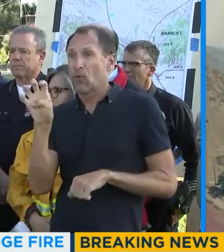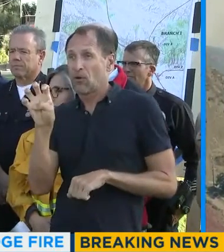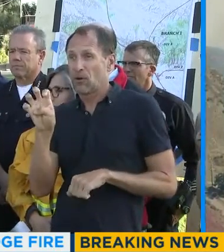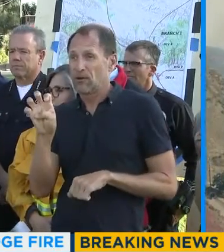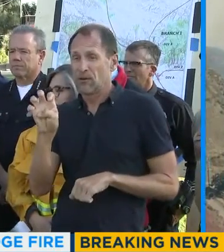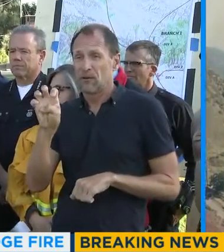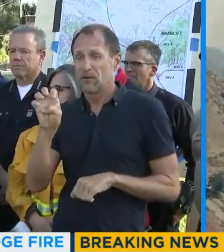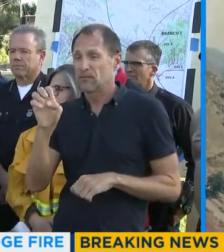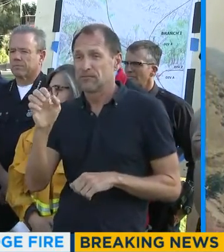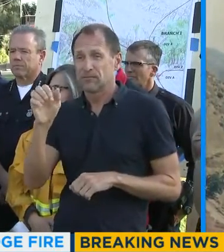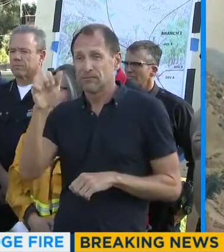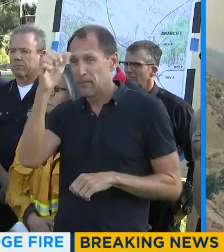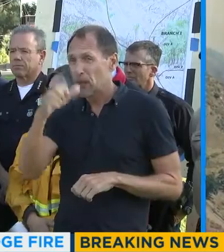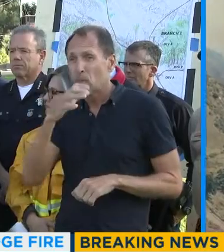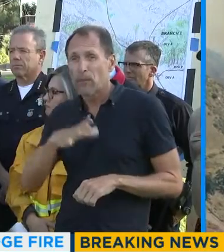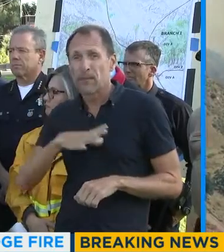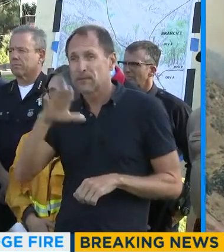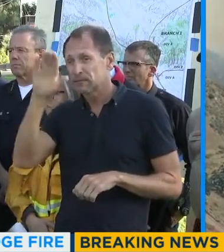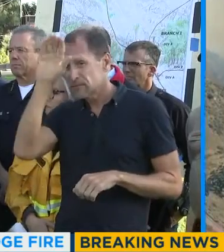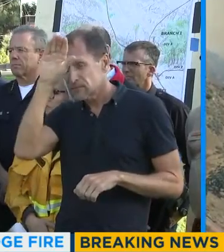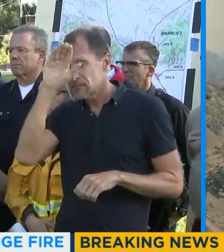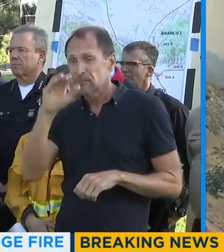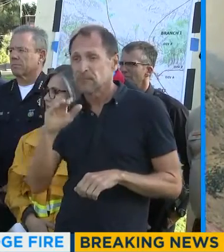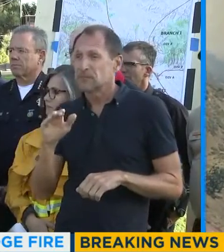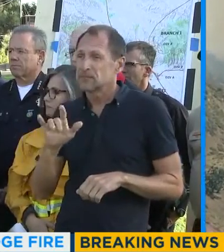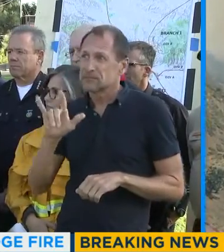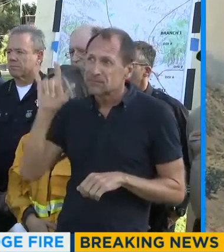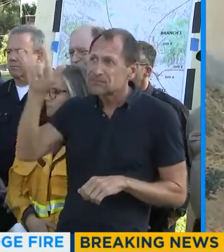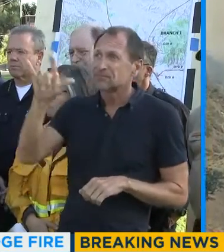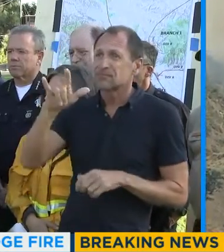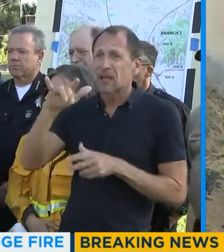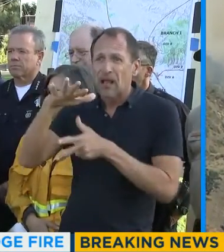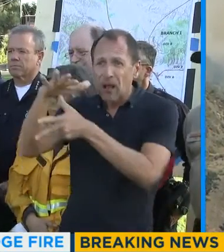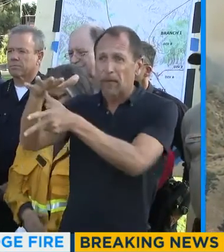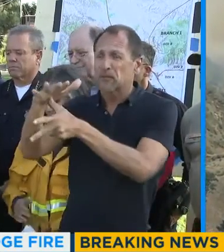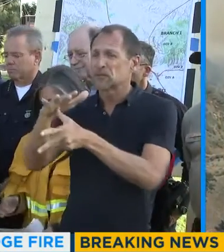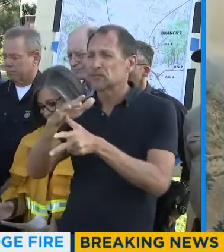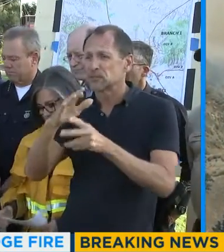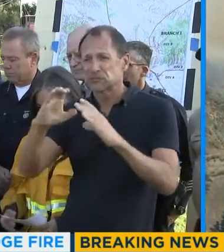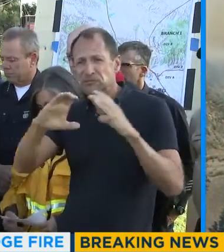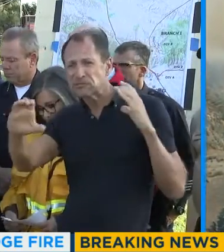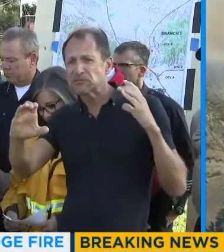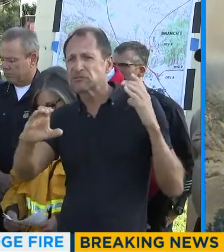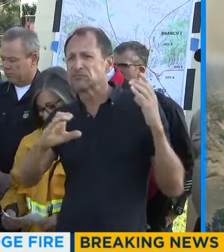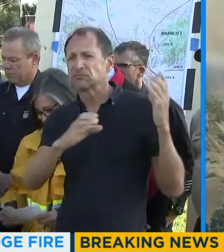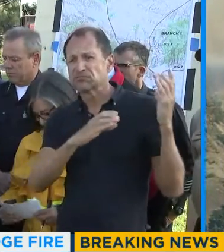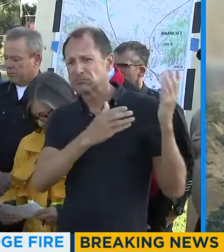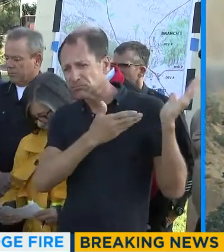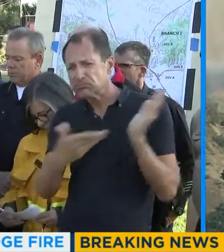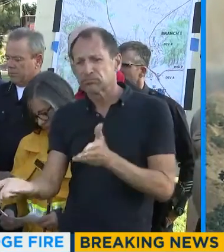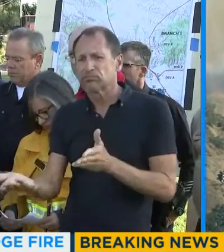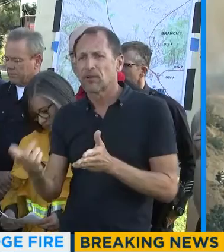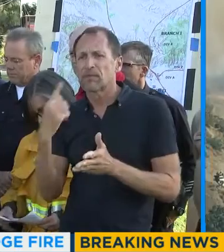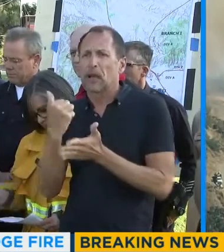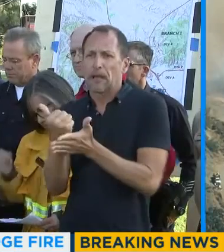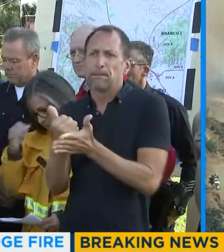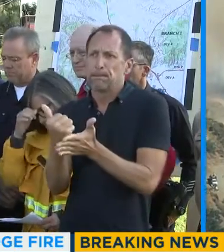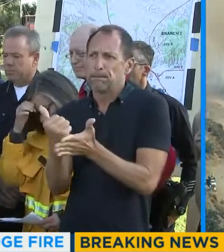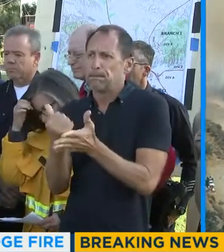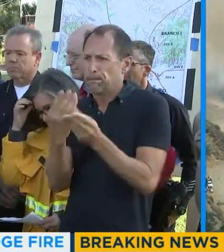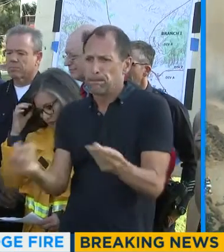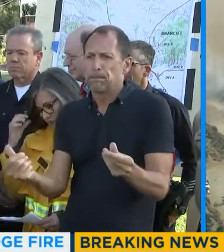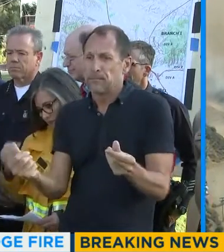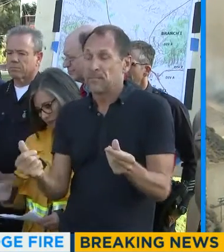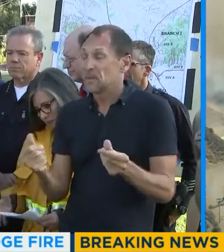of fire engines, and air resources to assist along in the battle of this fire. As Chief Tarasas